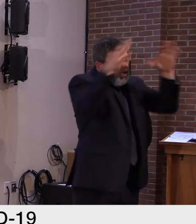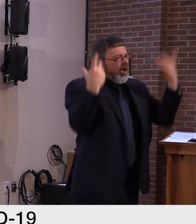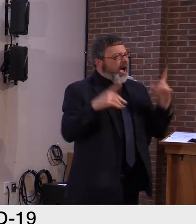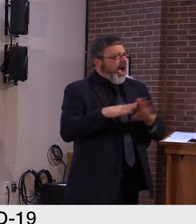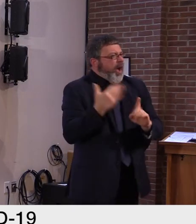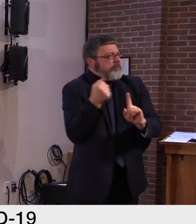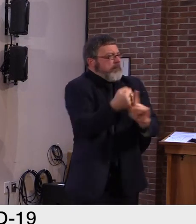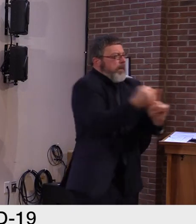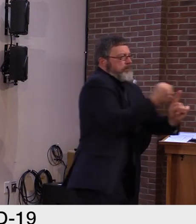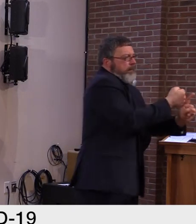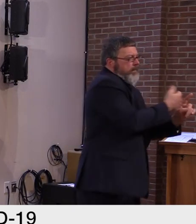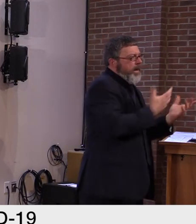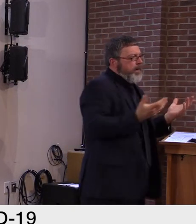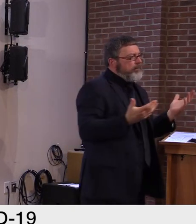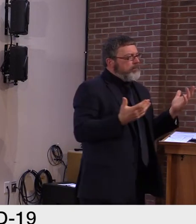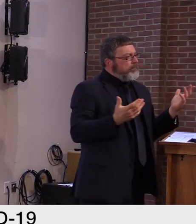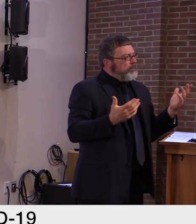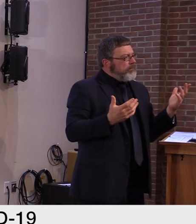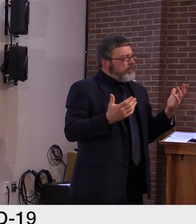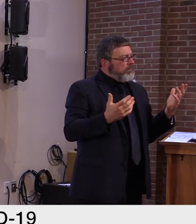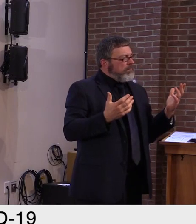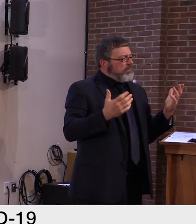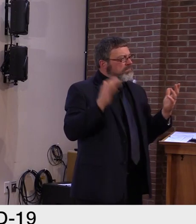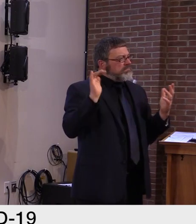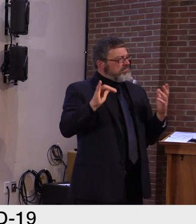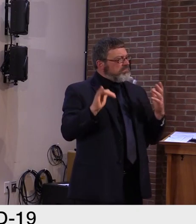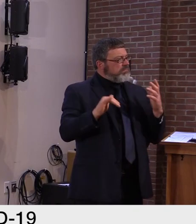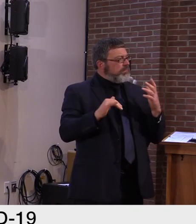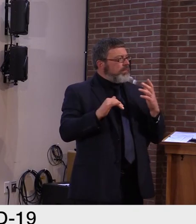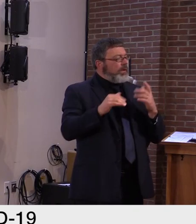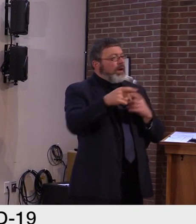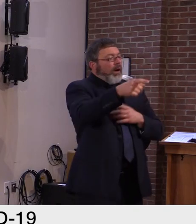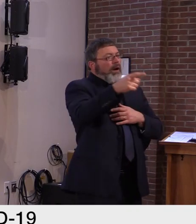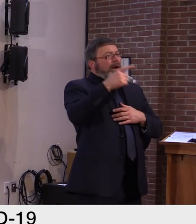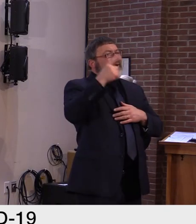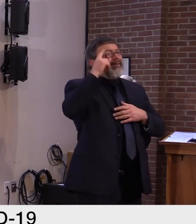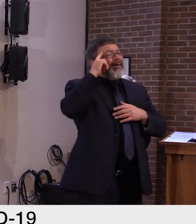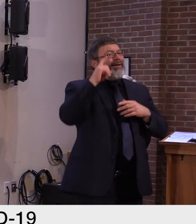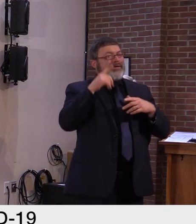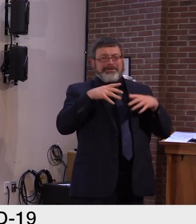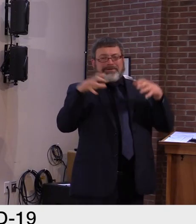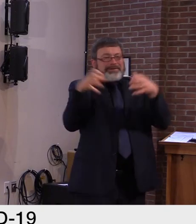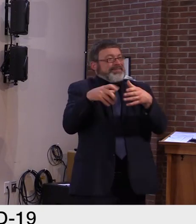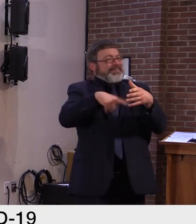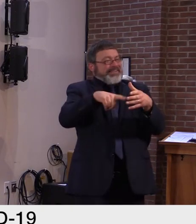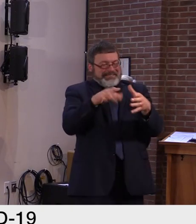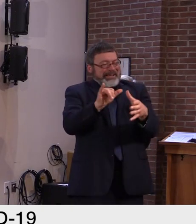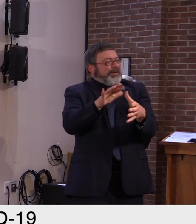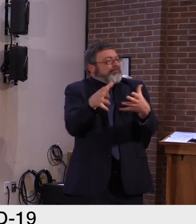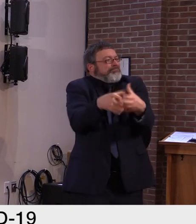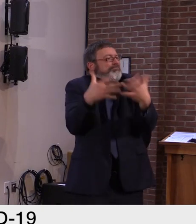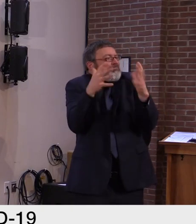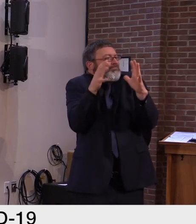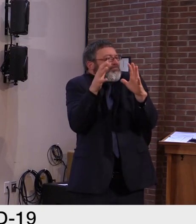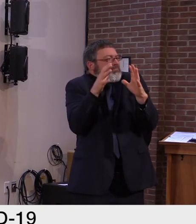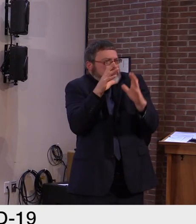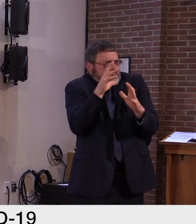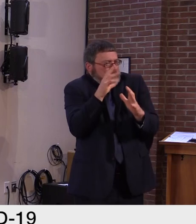and then it multiplies. And the story that Dr. Levine told, you know, that could have come right out of an EPI